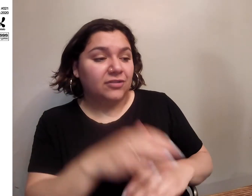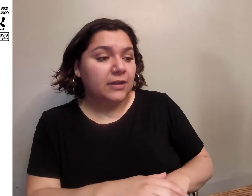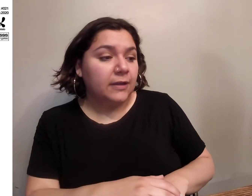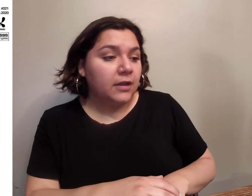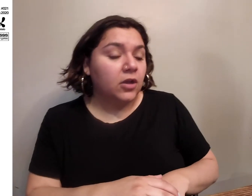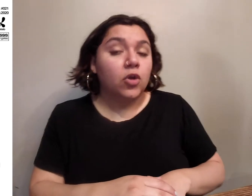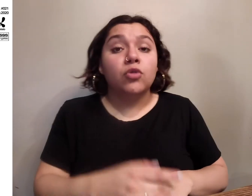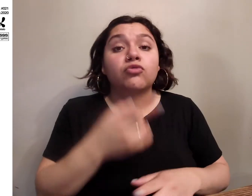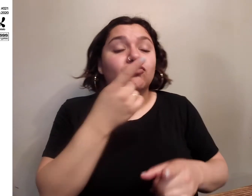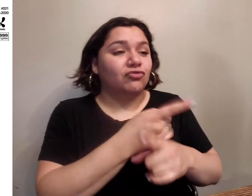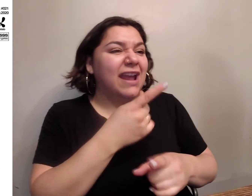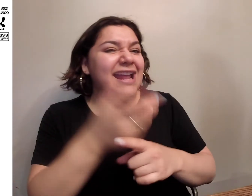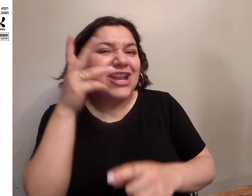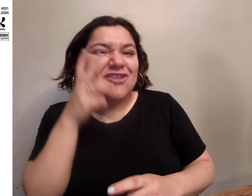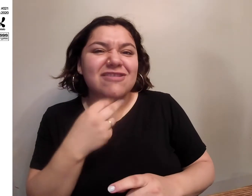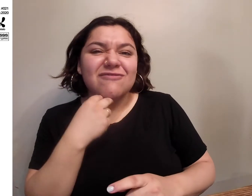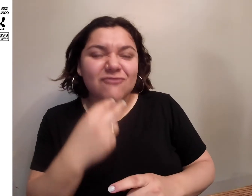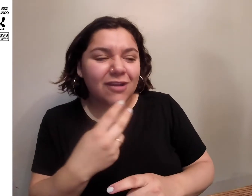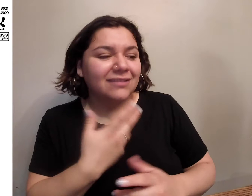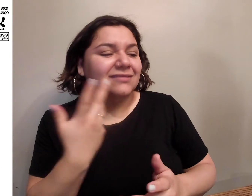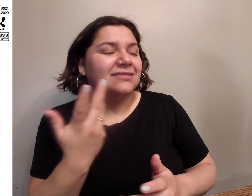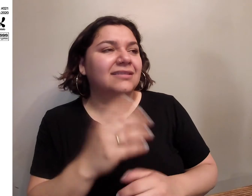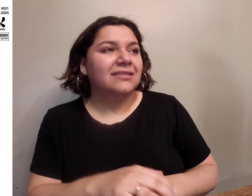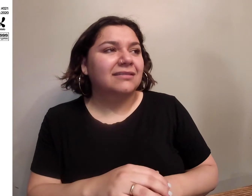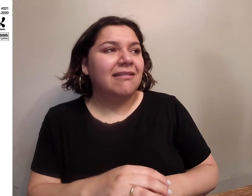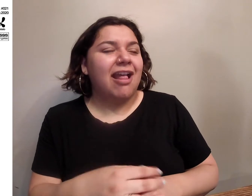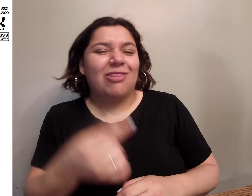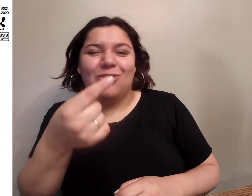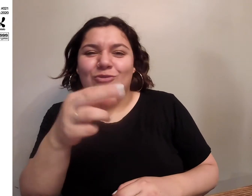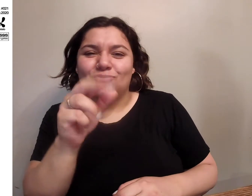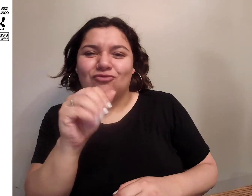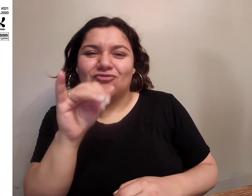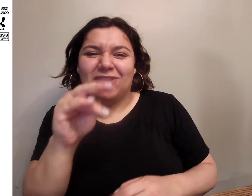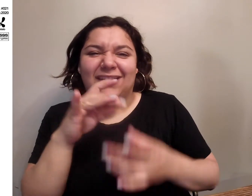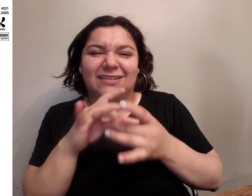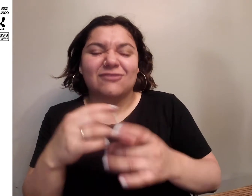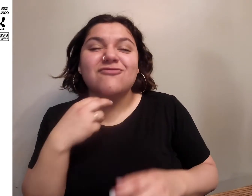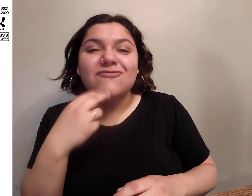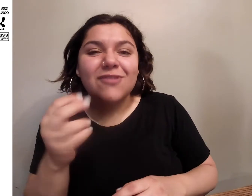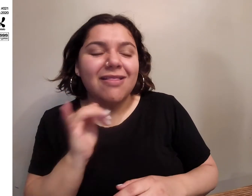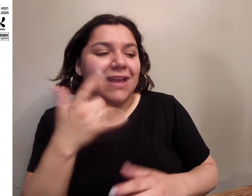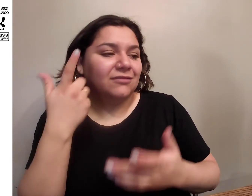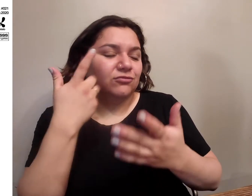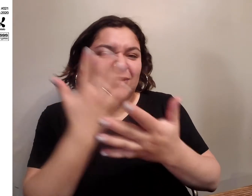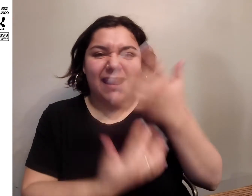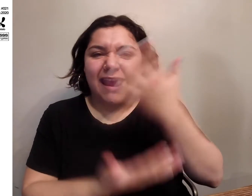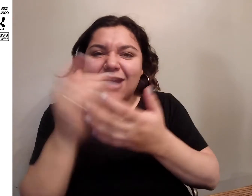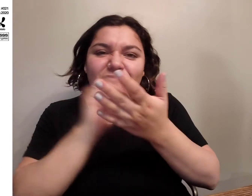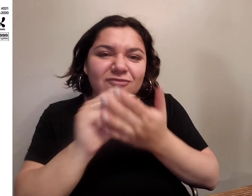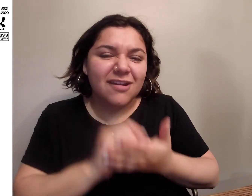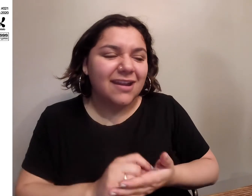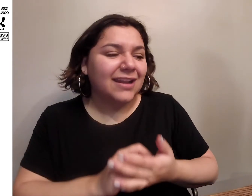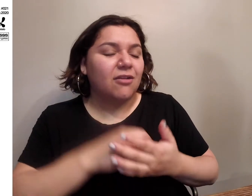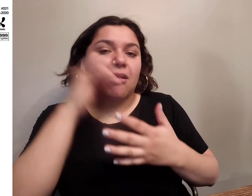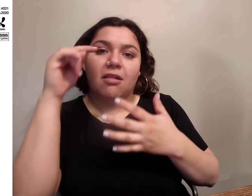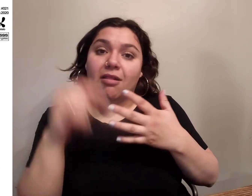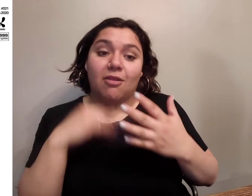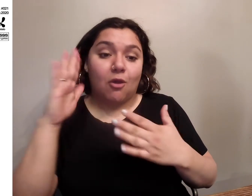The grain of the voice. There's something about the grain of the voice, the handwriting, and all of